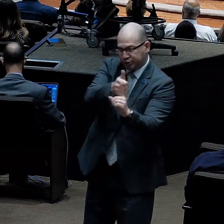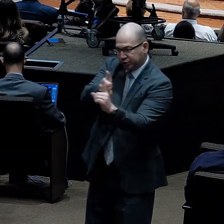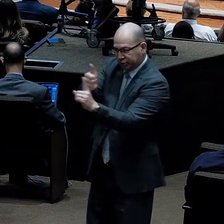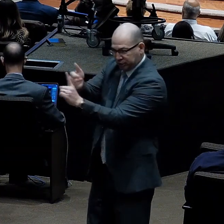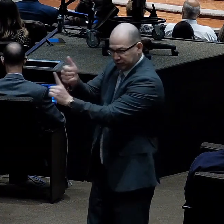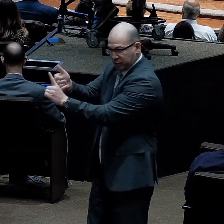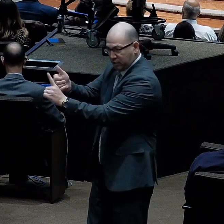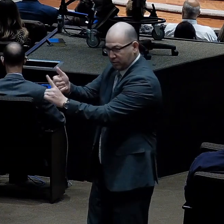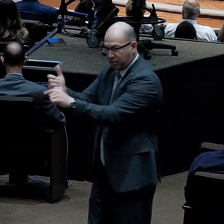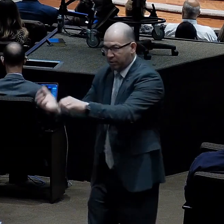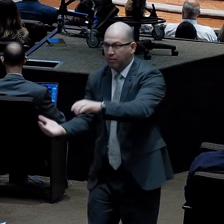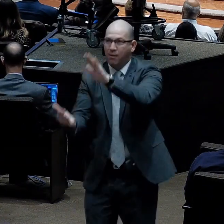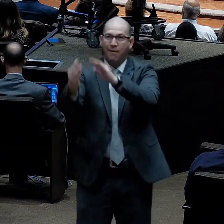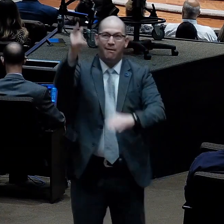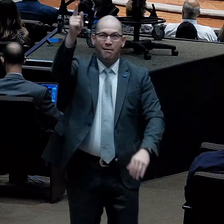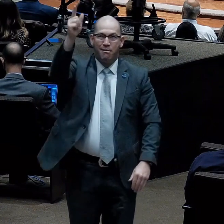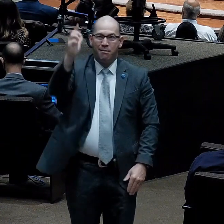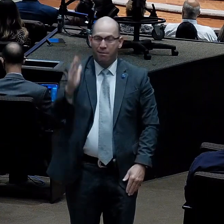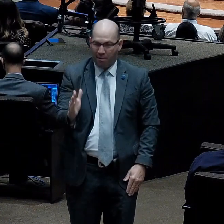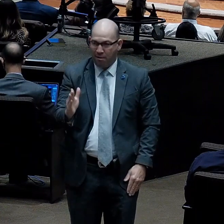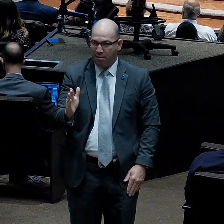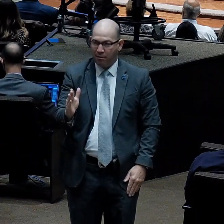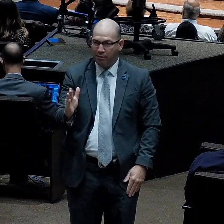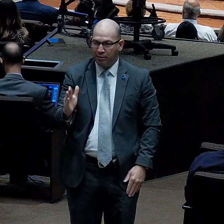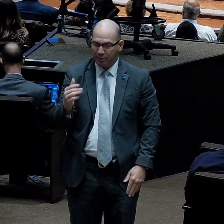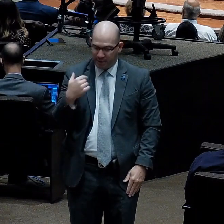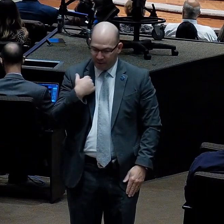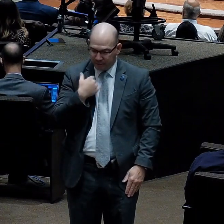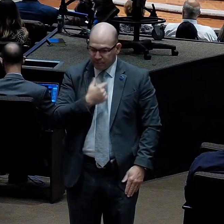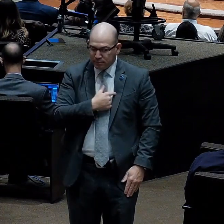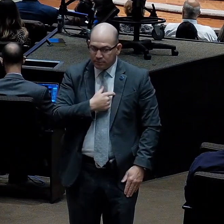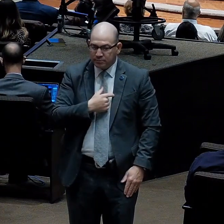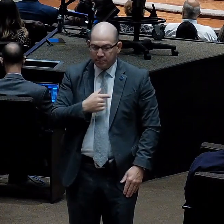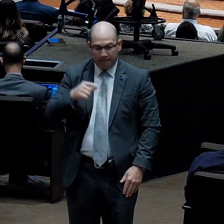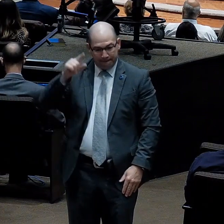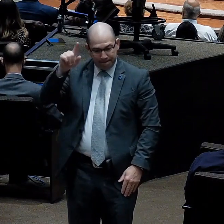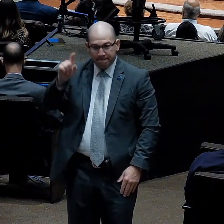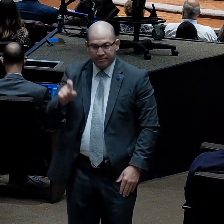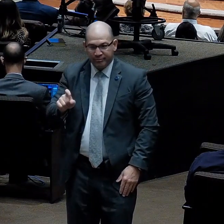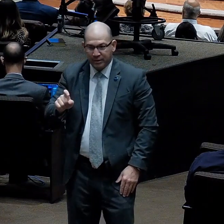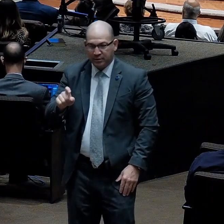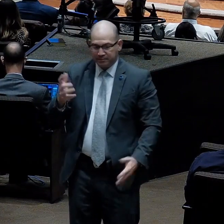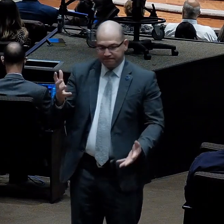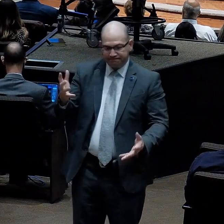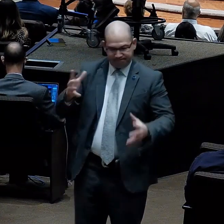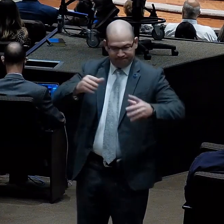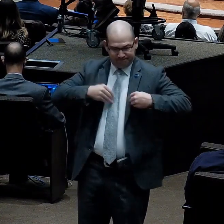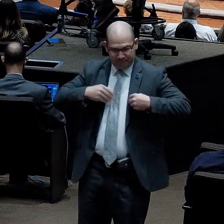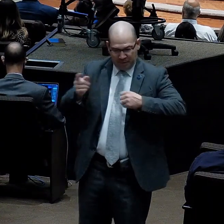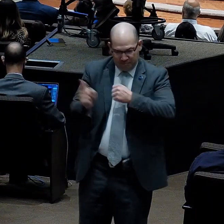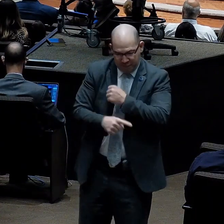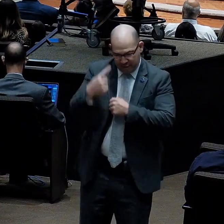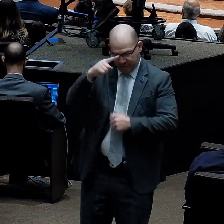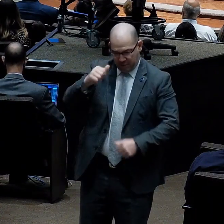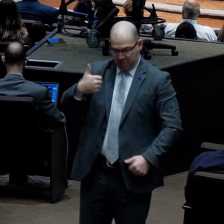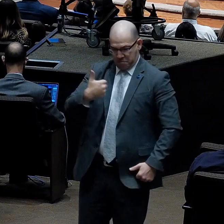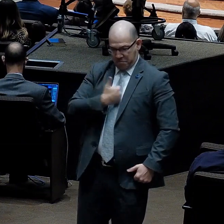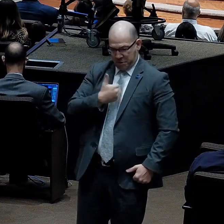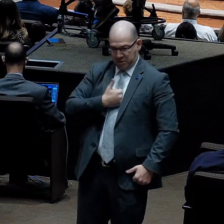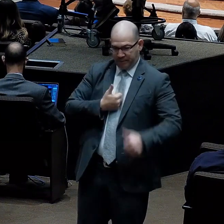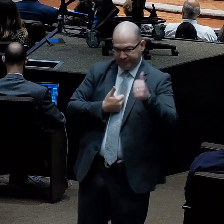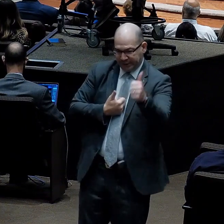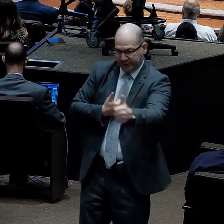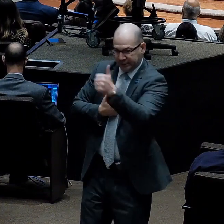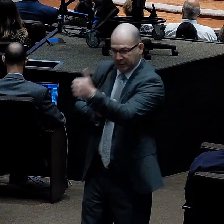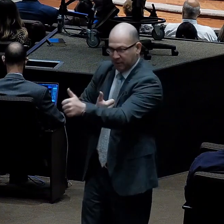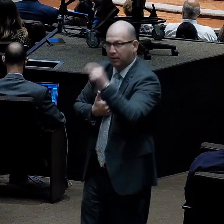that each and every one of us, according to Deuteronomy 24, 6, Ezekiel 14, that God said, I am not going to